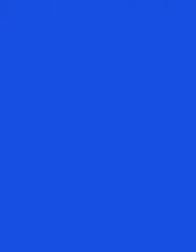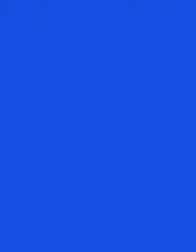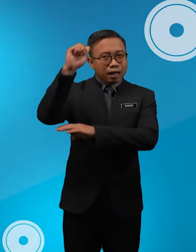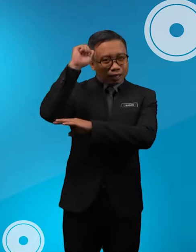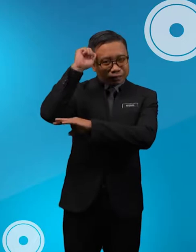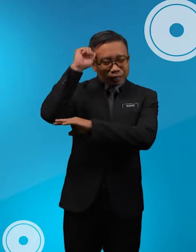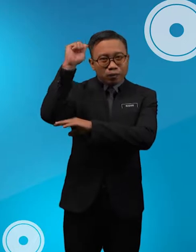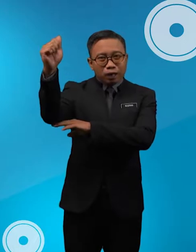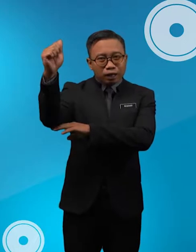Assalamualaikum.